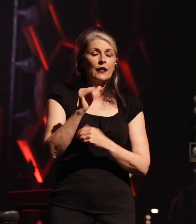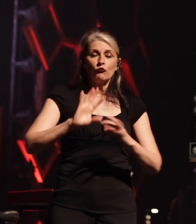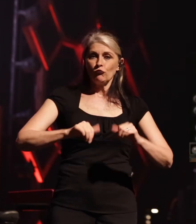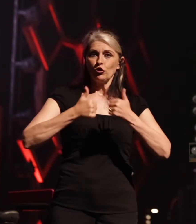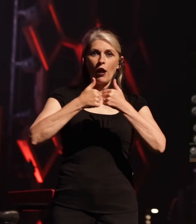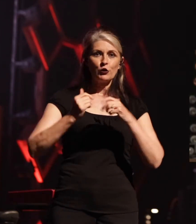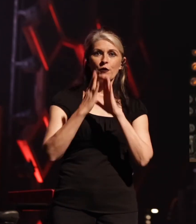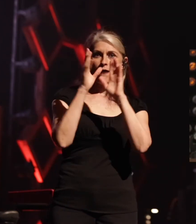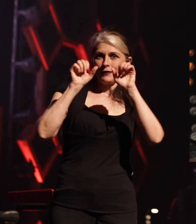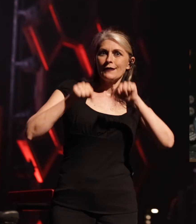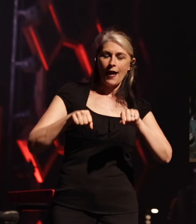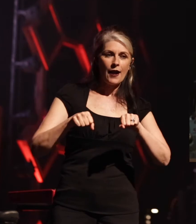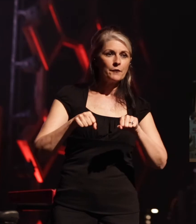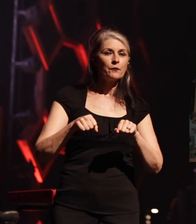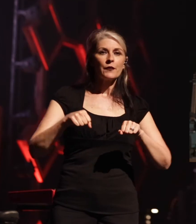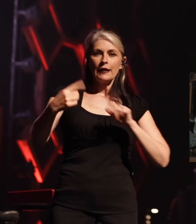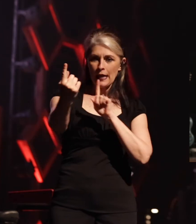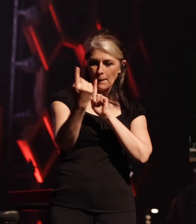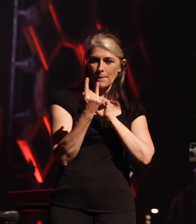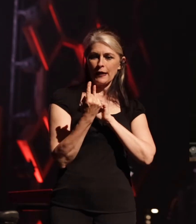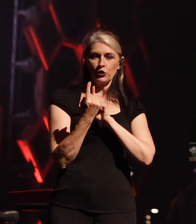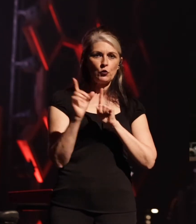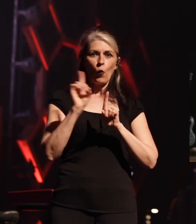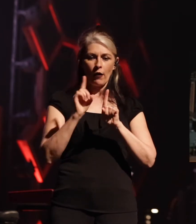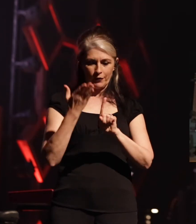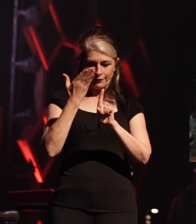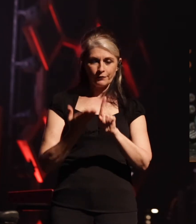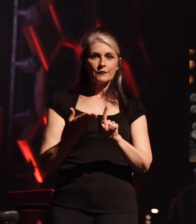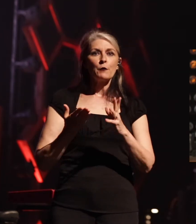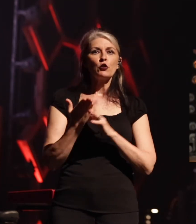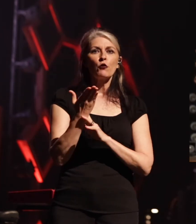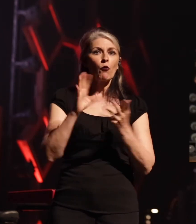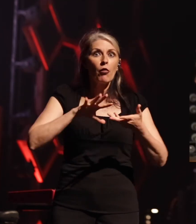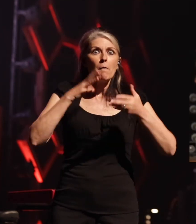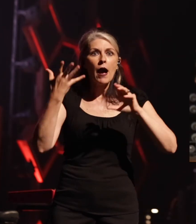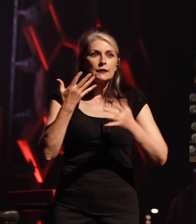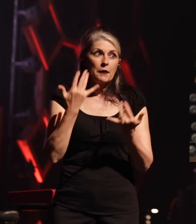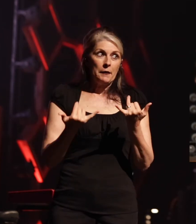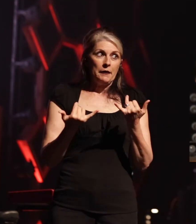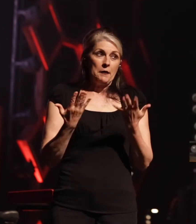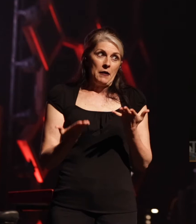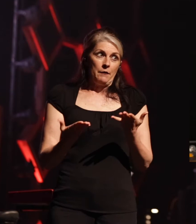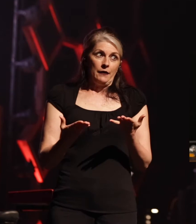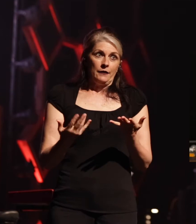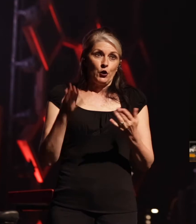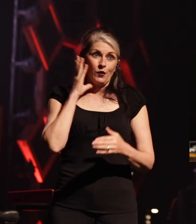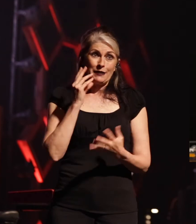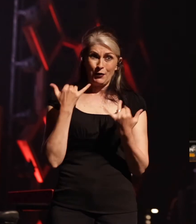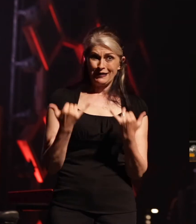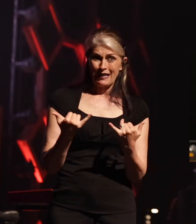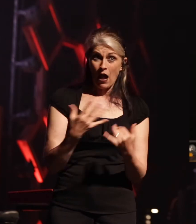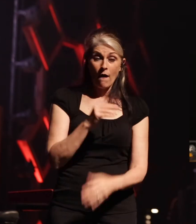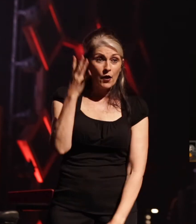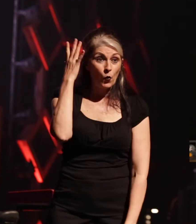That he meets you where you're at to bring you through the mess that maybe you currently find yourself in. And why?